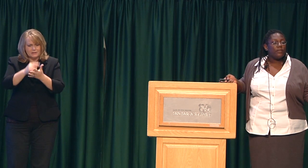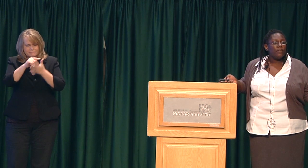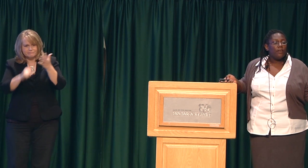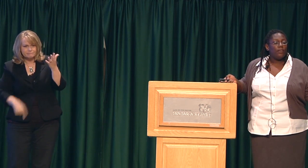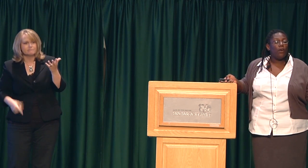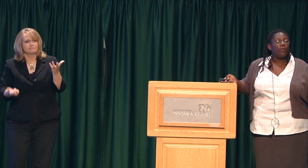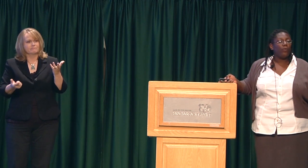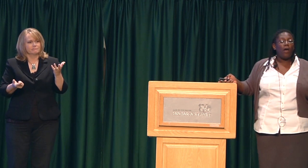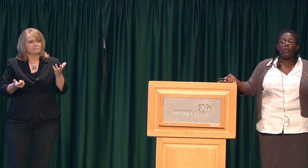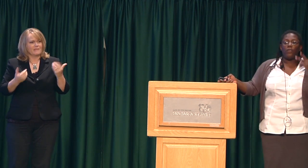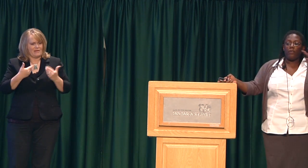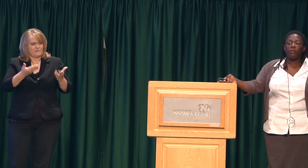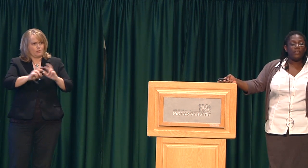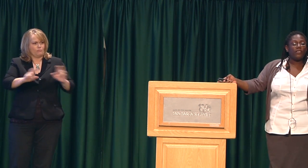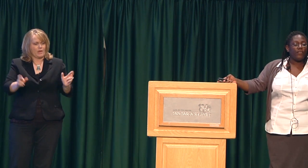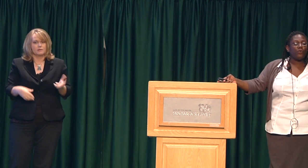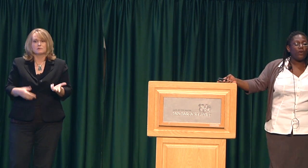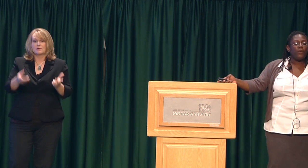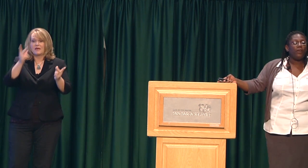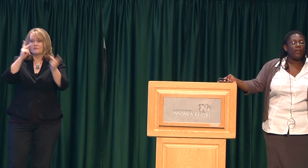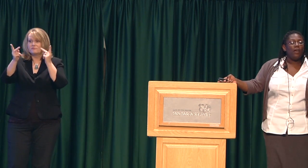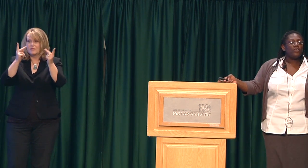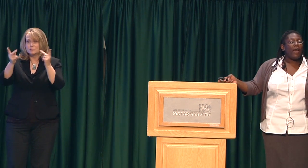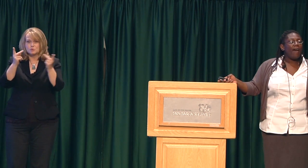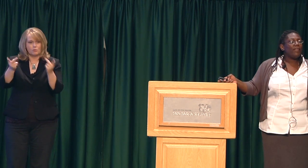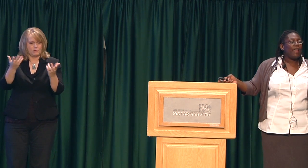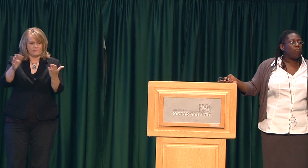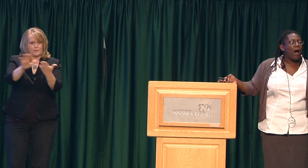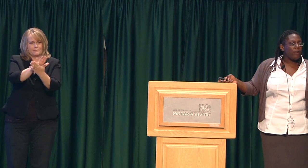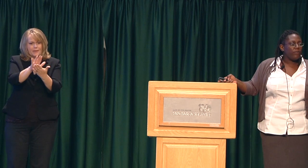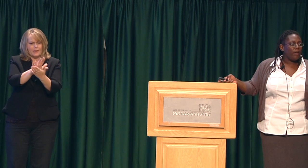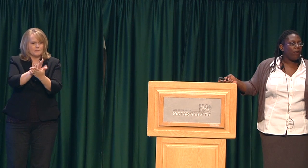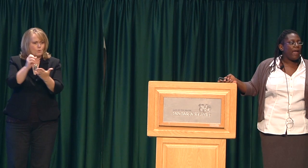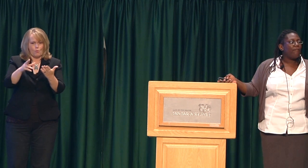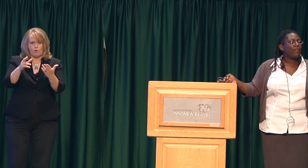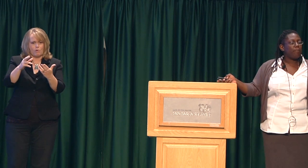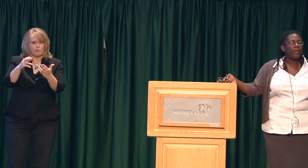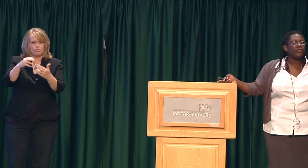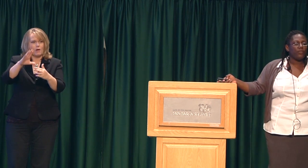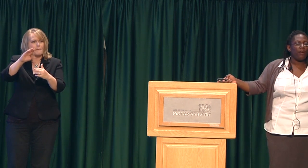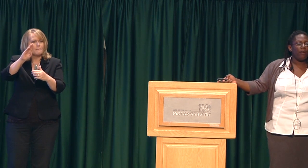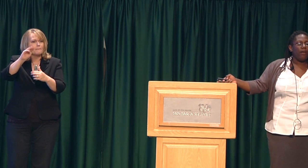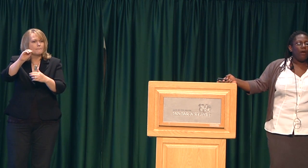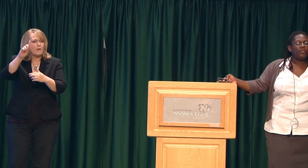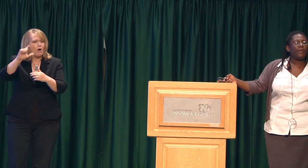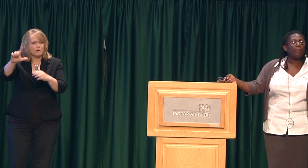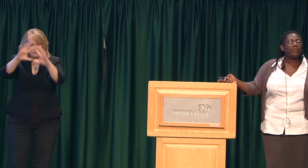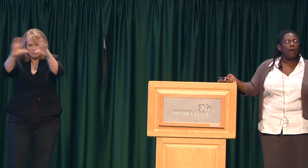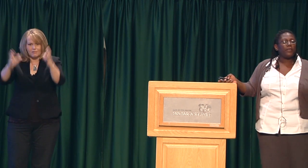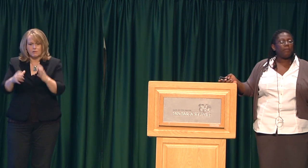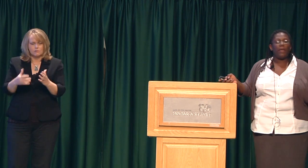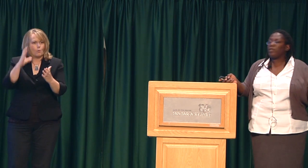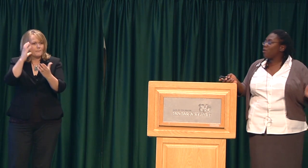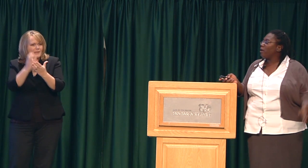materials. You know, we all know that this is a visual community. So having that model there, or having that picture there, to be